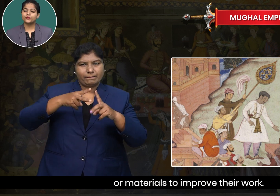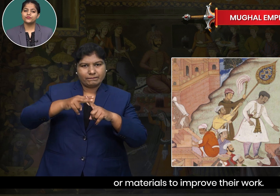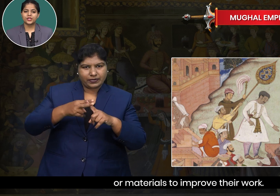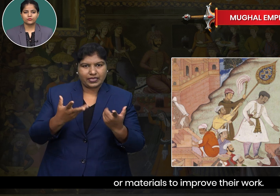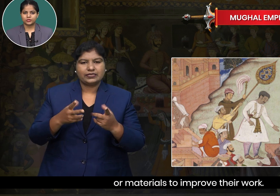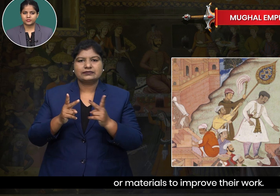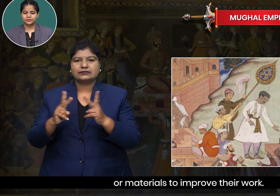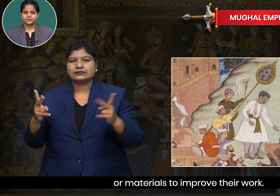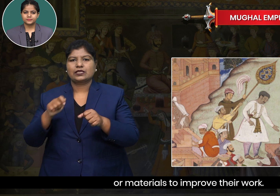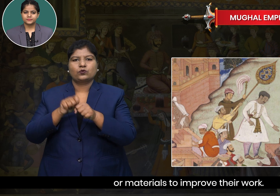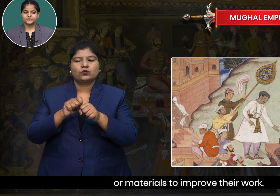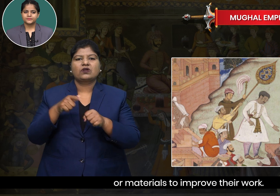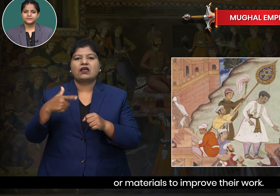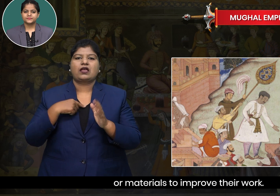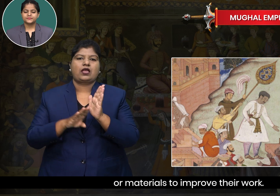to improve their work.